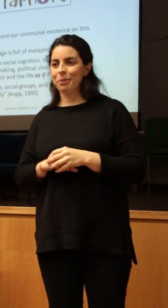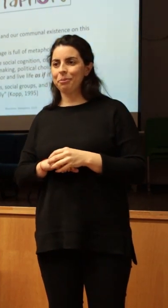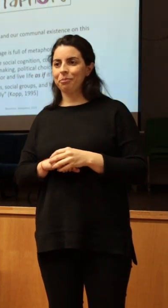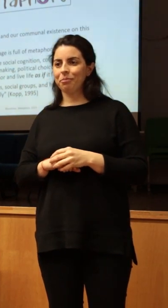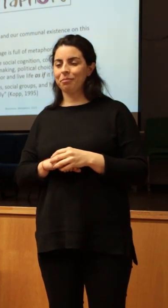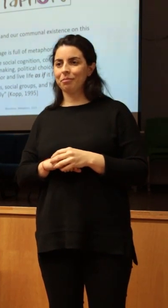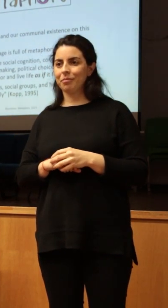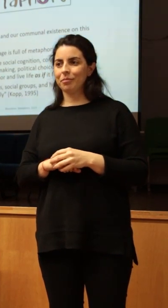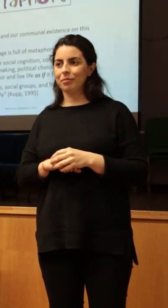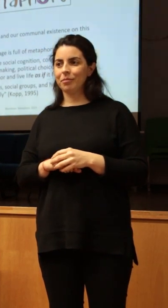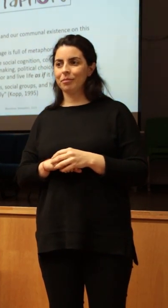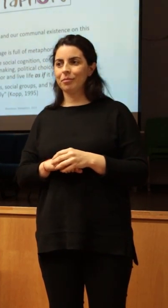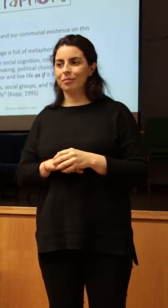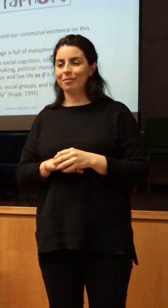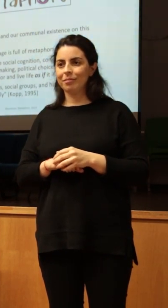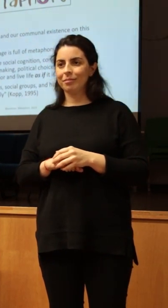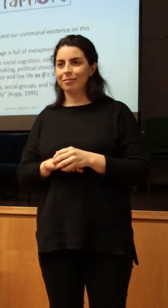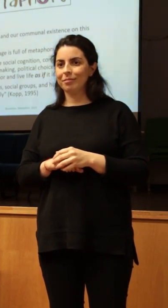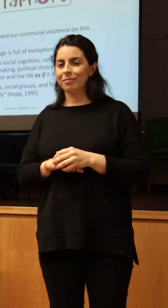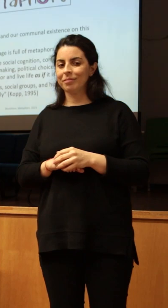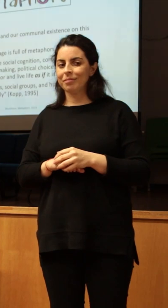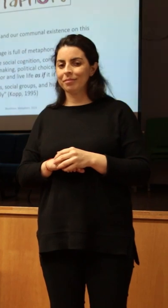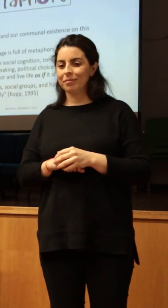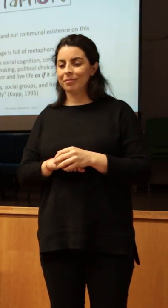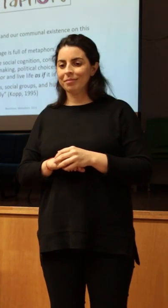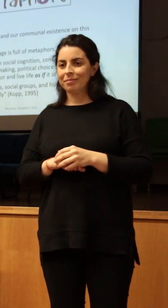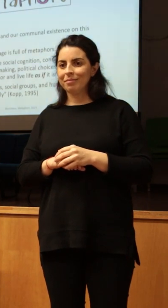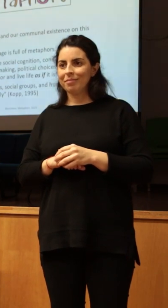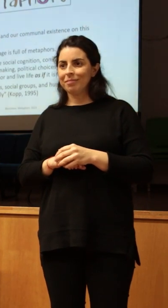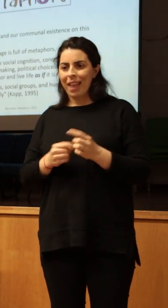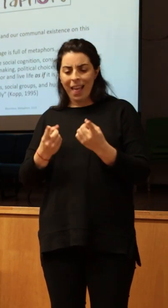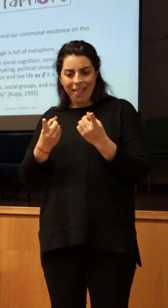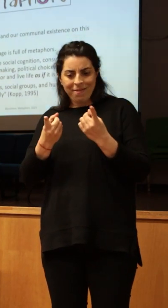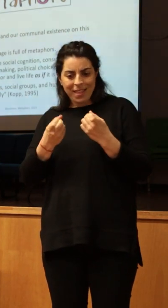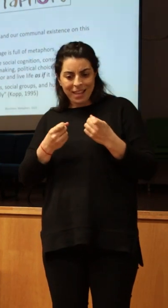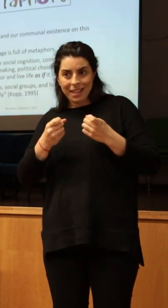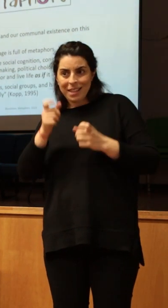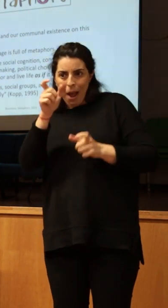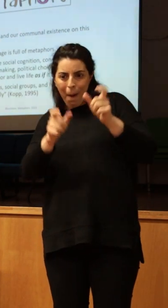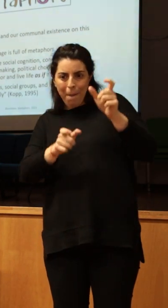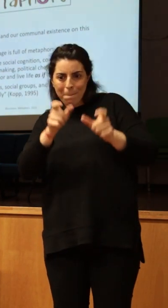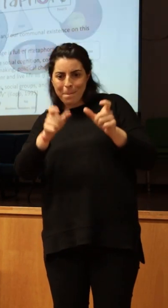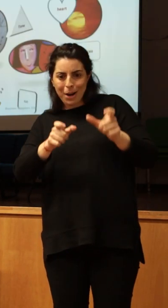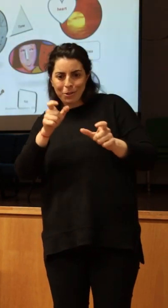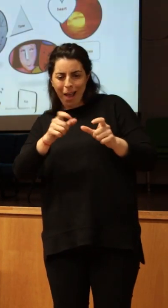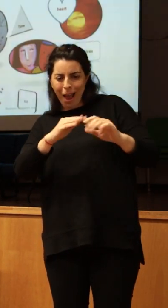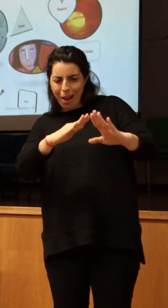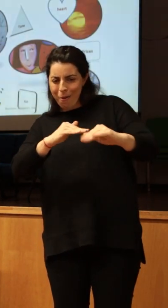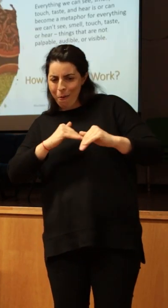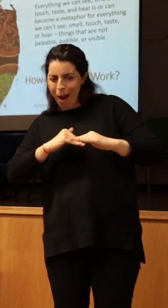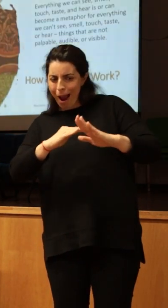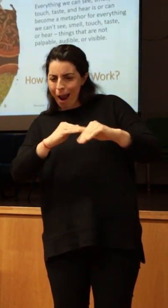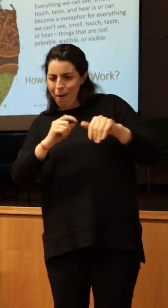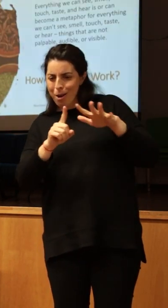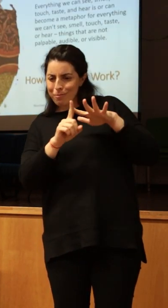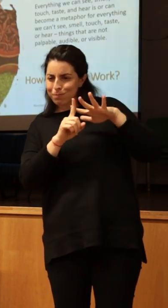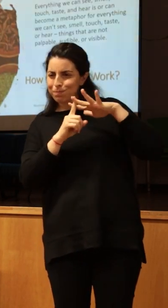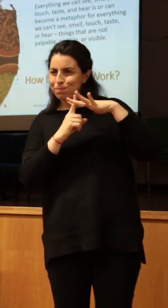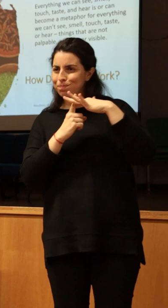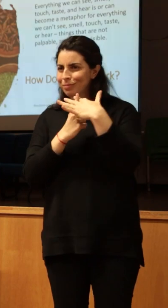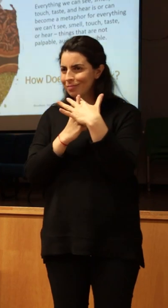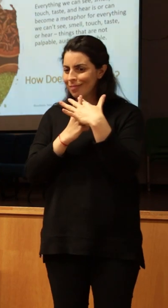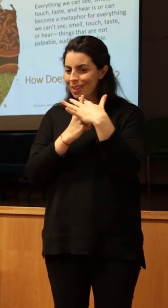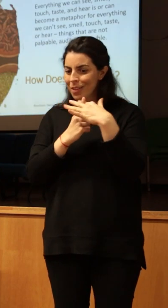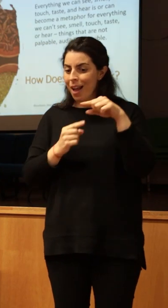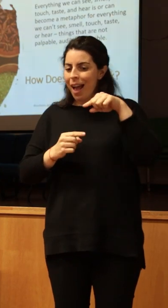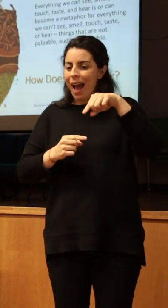around who kind of compatible. Y vamos a rodearnos de personas que son compatibles con nosotros. Then we're good. Y entonces ahí